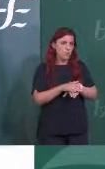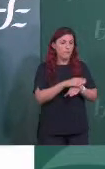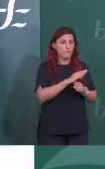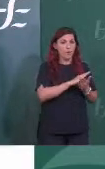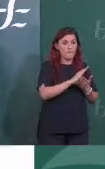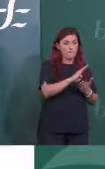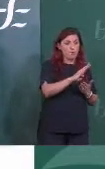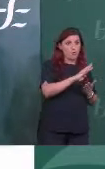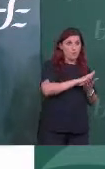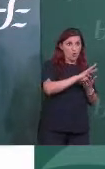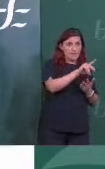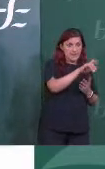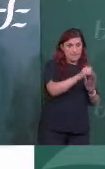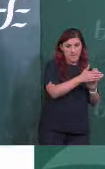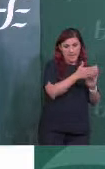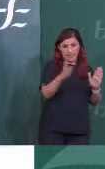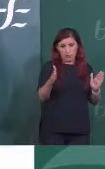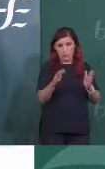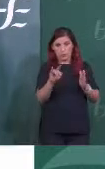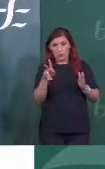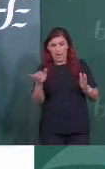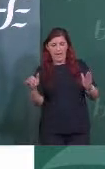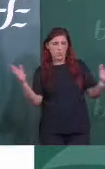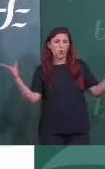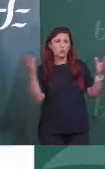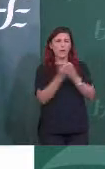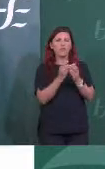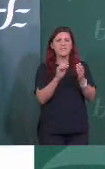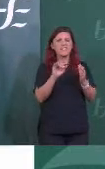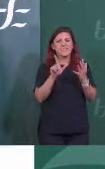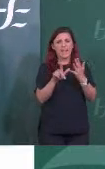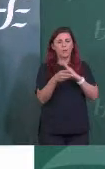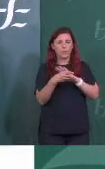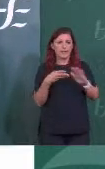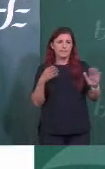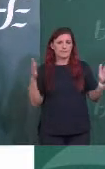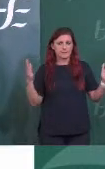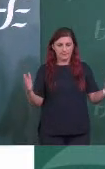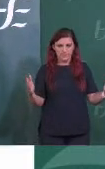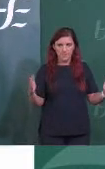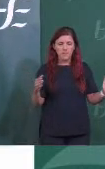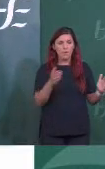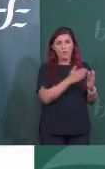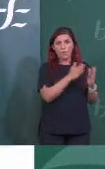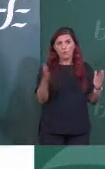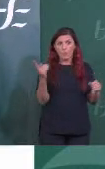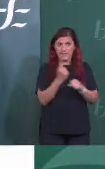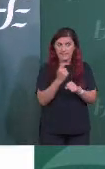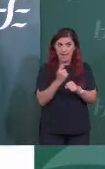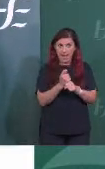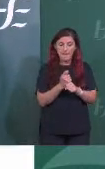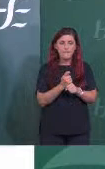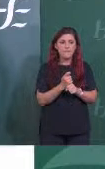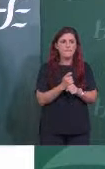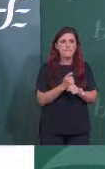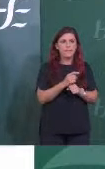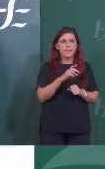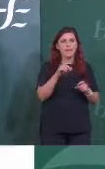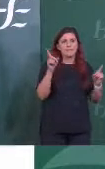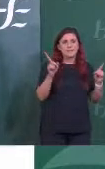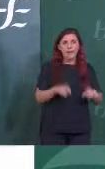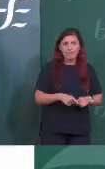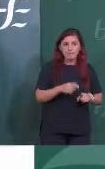July the 13th in Ireland. There's 70 altogether. Now, during this period of time, the Delta began as a